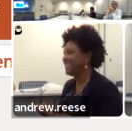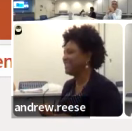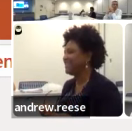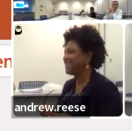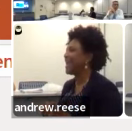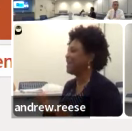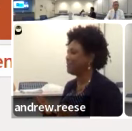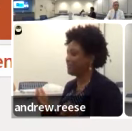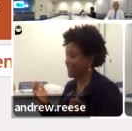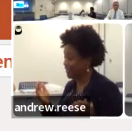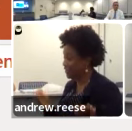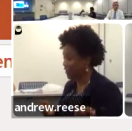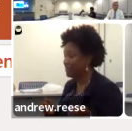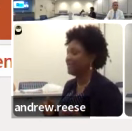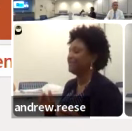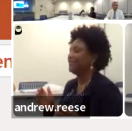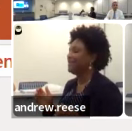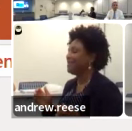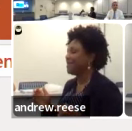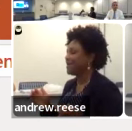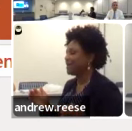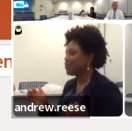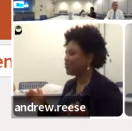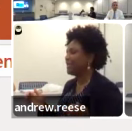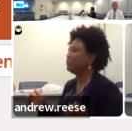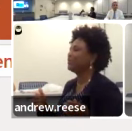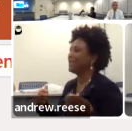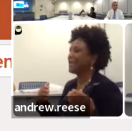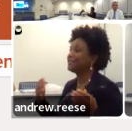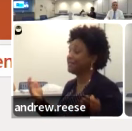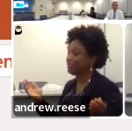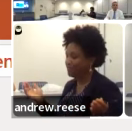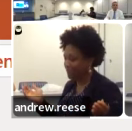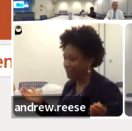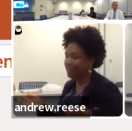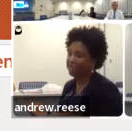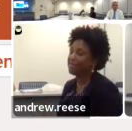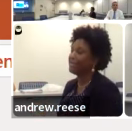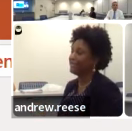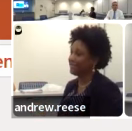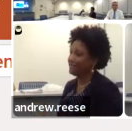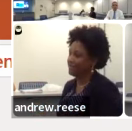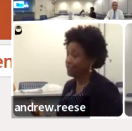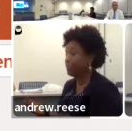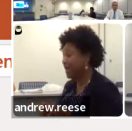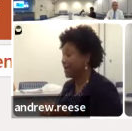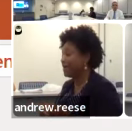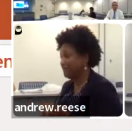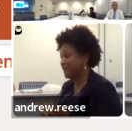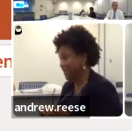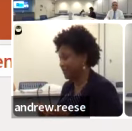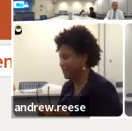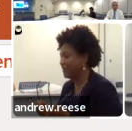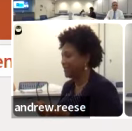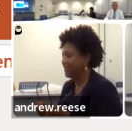person that I helped to get a job was able to take a trip with a family to Jamaica